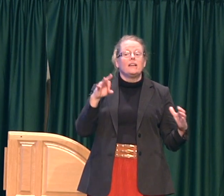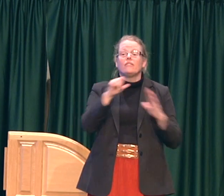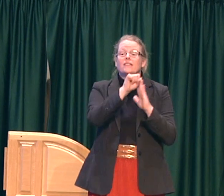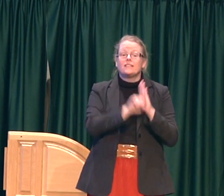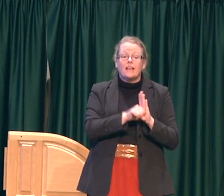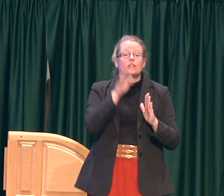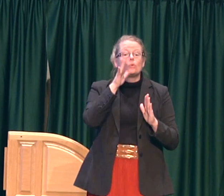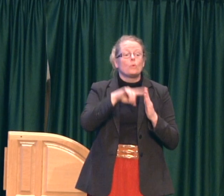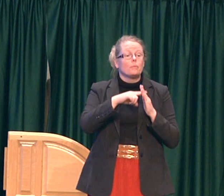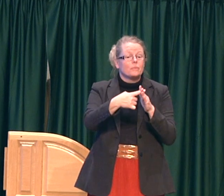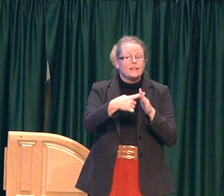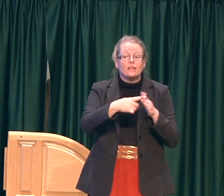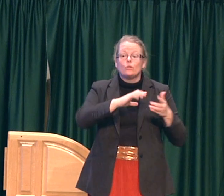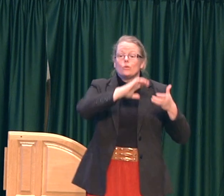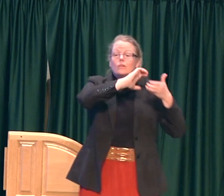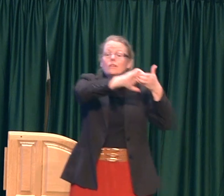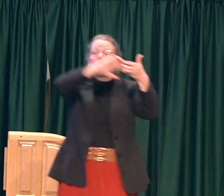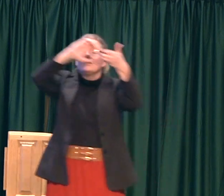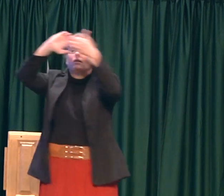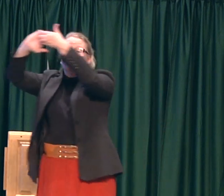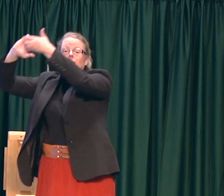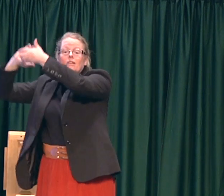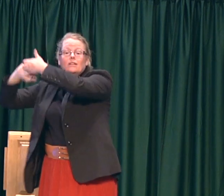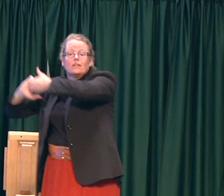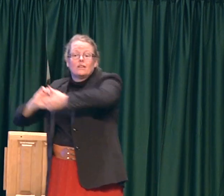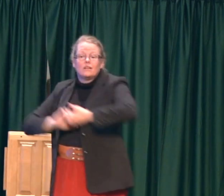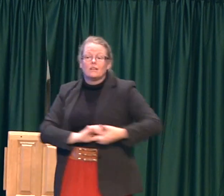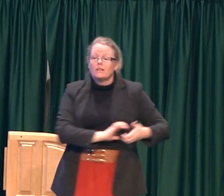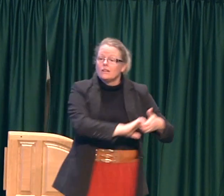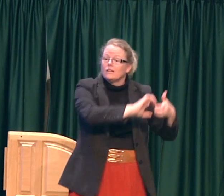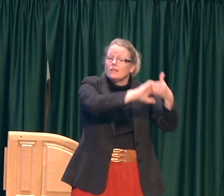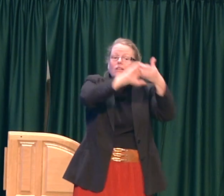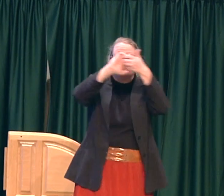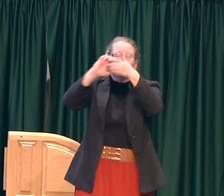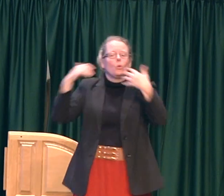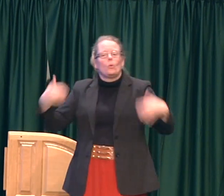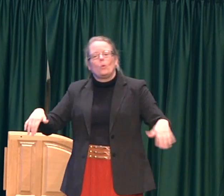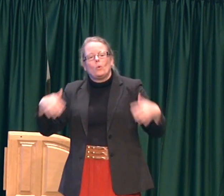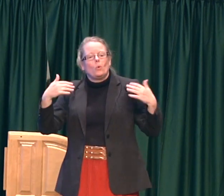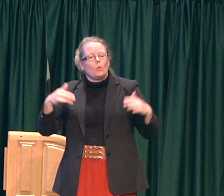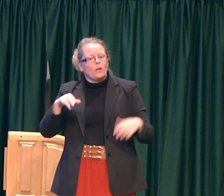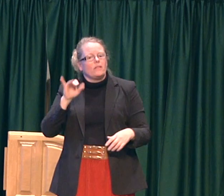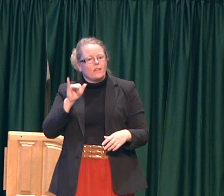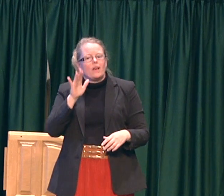interpreting communities, and then the state community, the even larger community, it will have a ripple effect. We